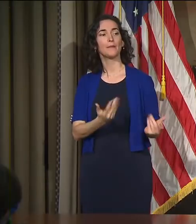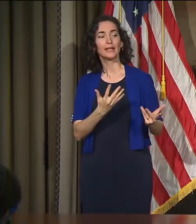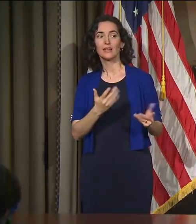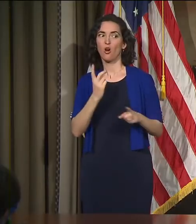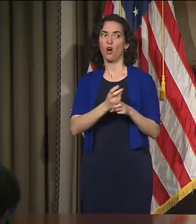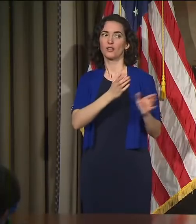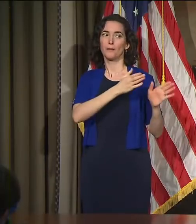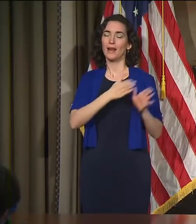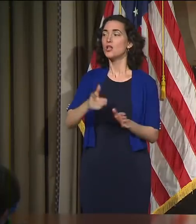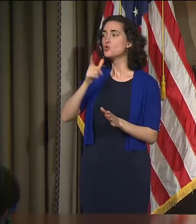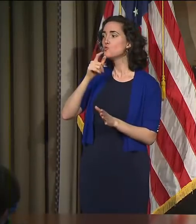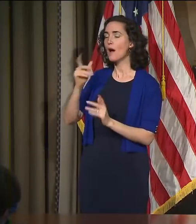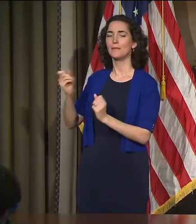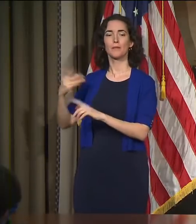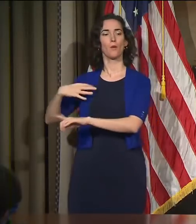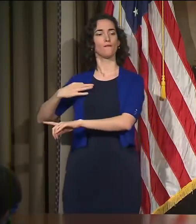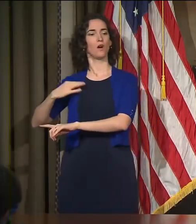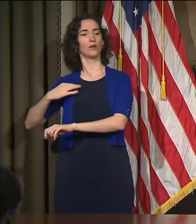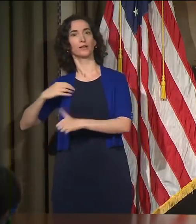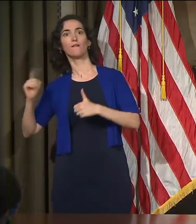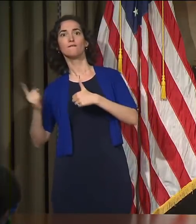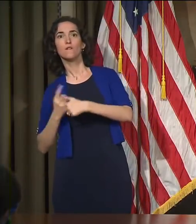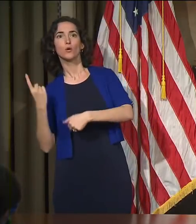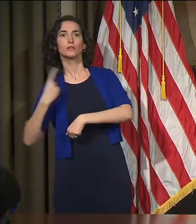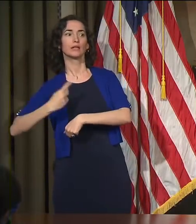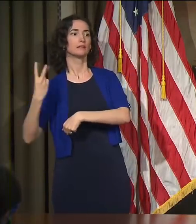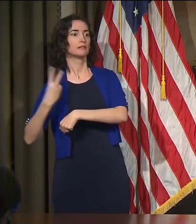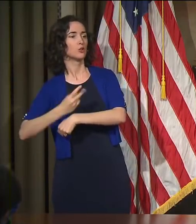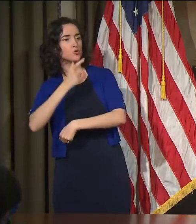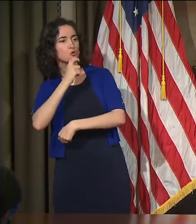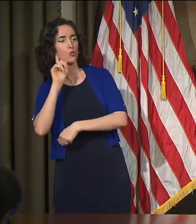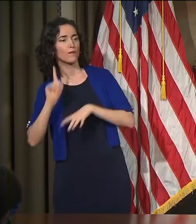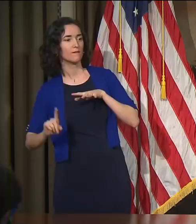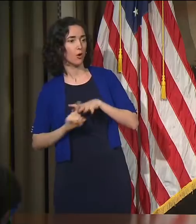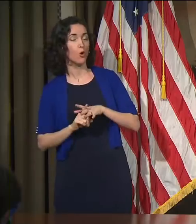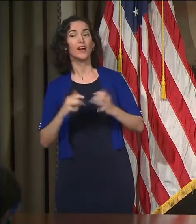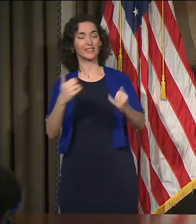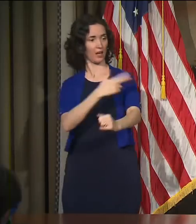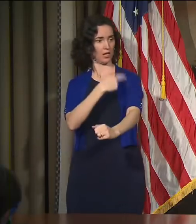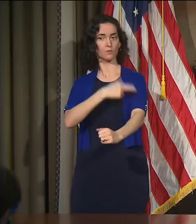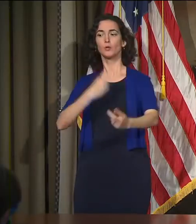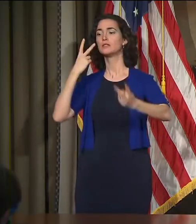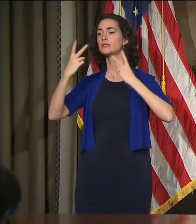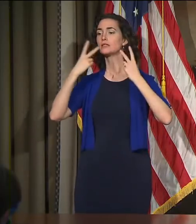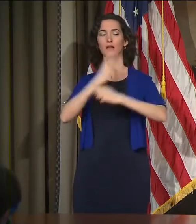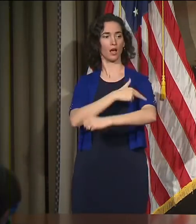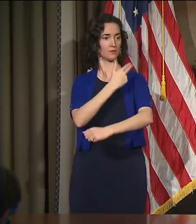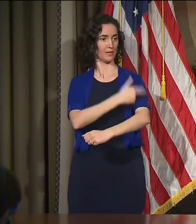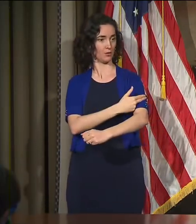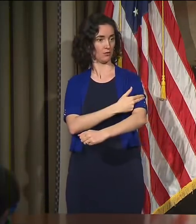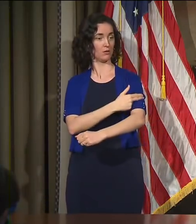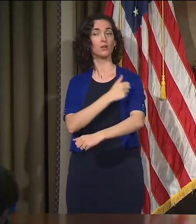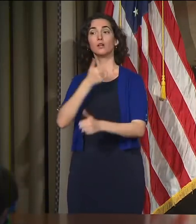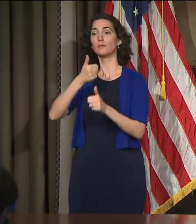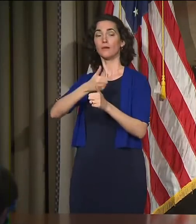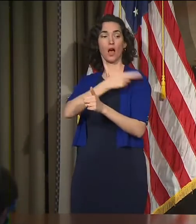for. And we're seeing that now in hospitals, to be honest. Hospitals have done their best